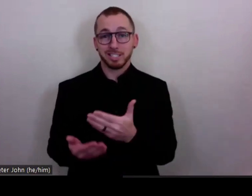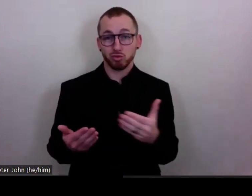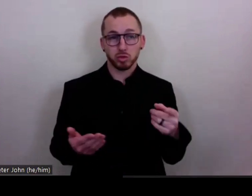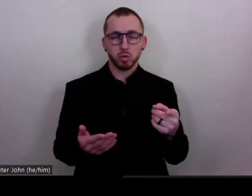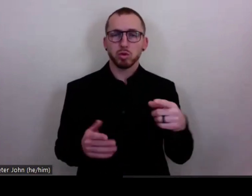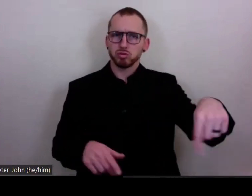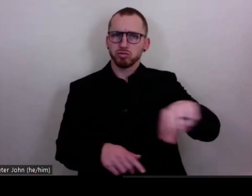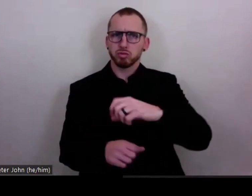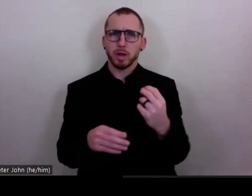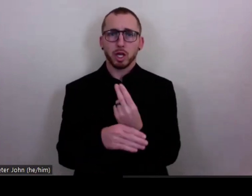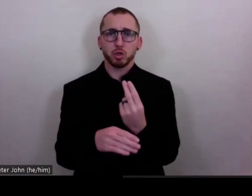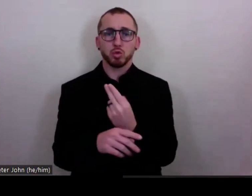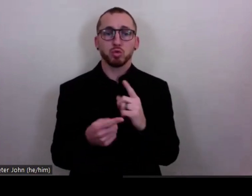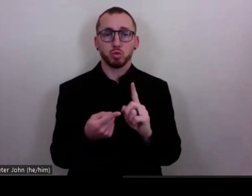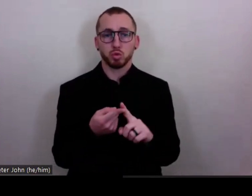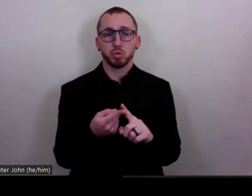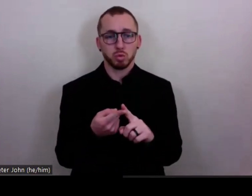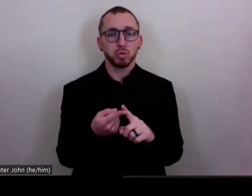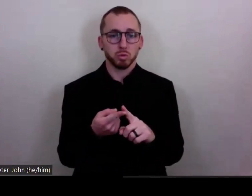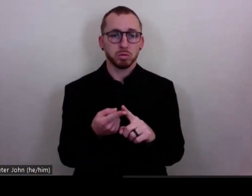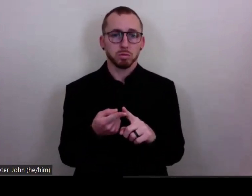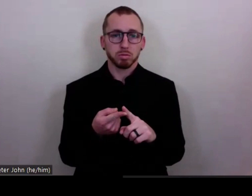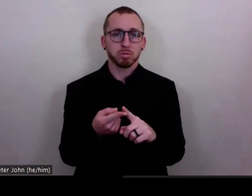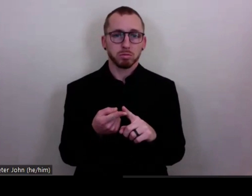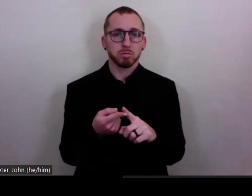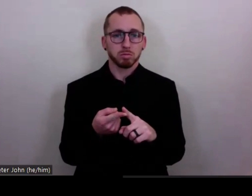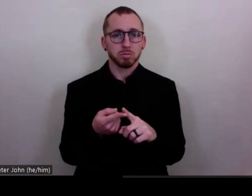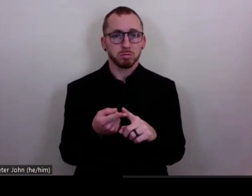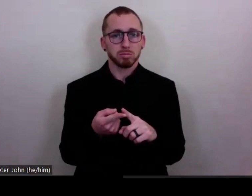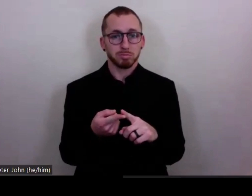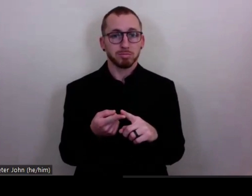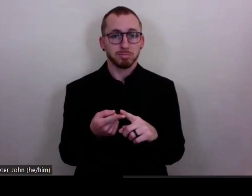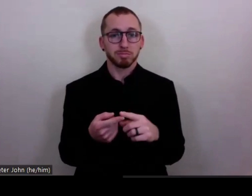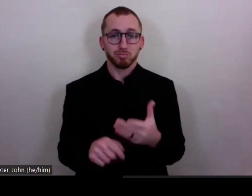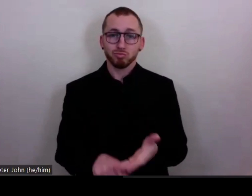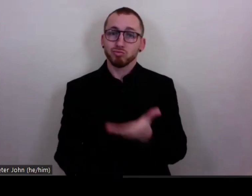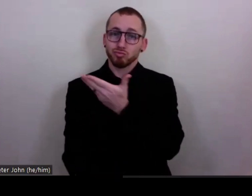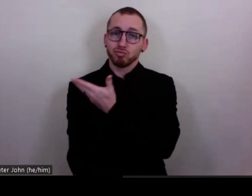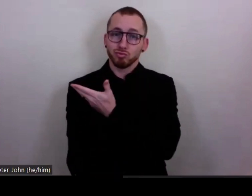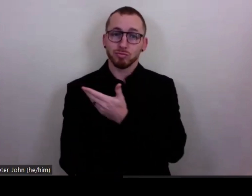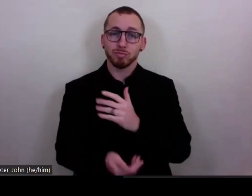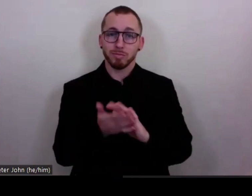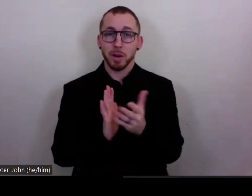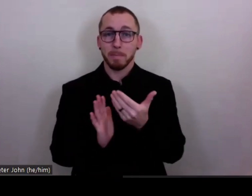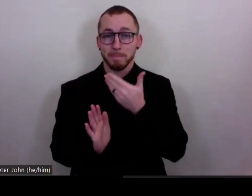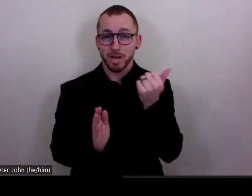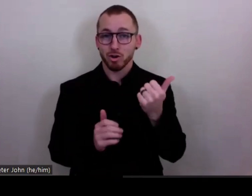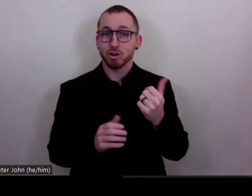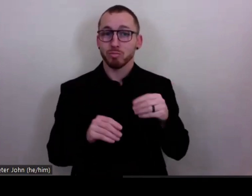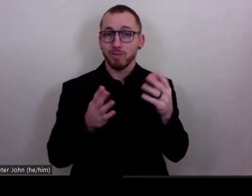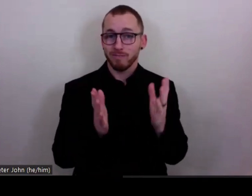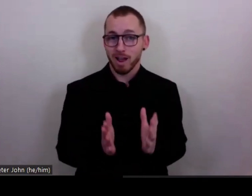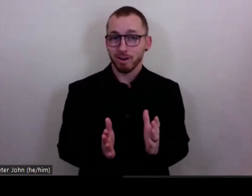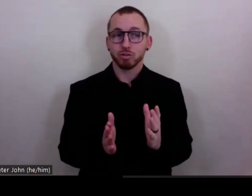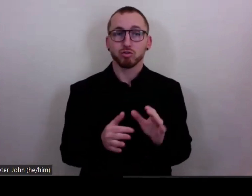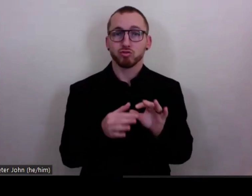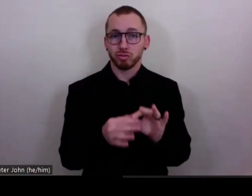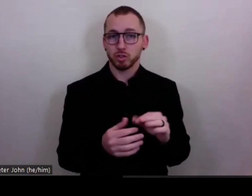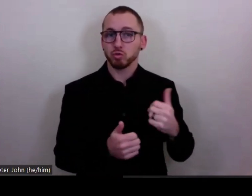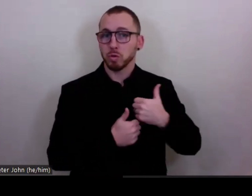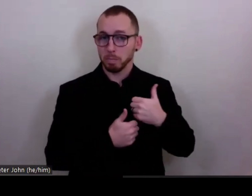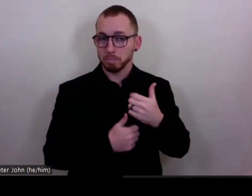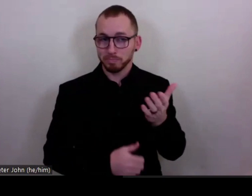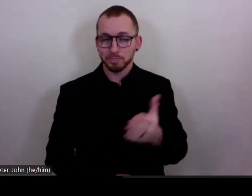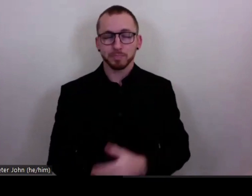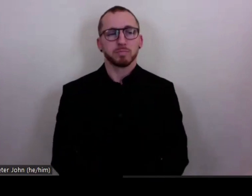to actually become better providers in the area of competency for veteran care.